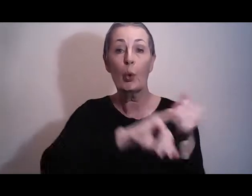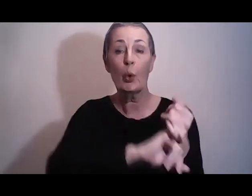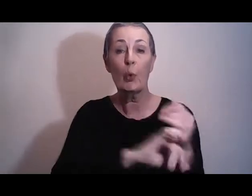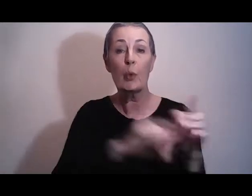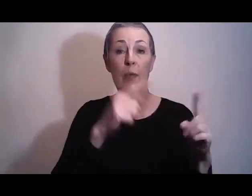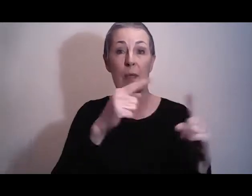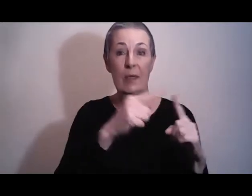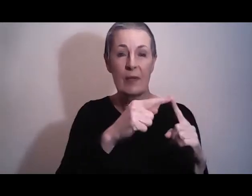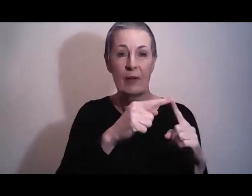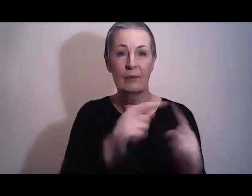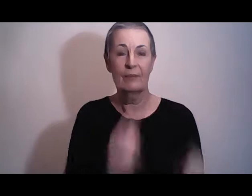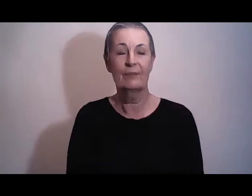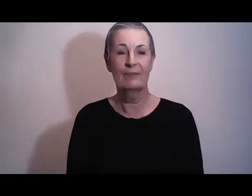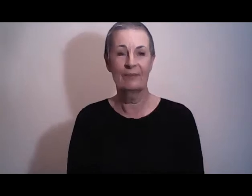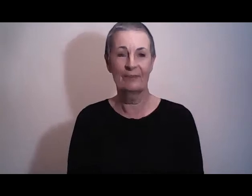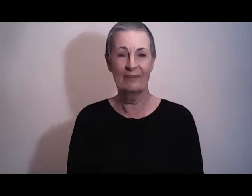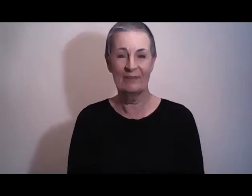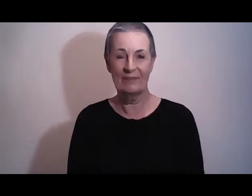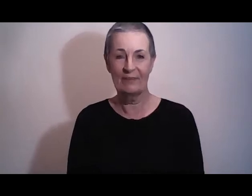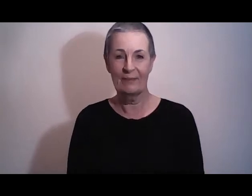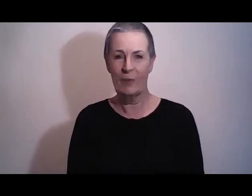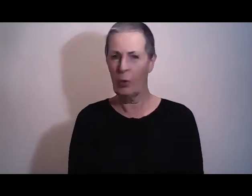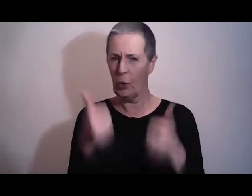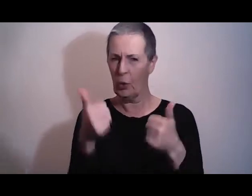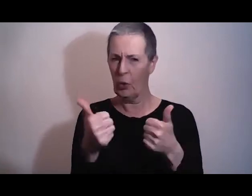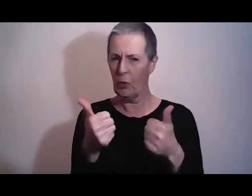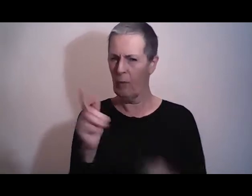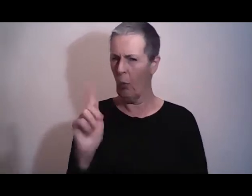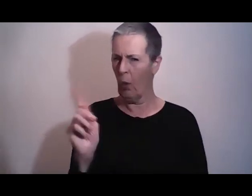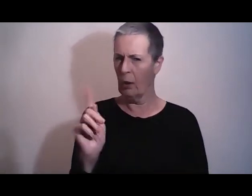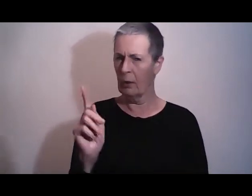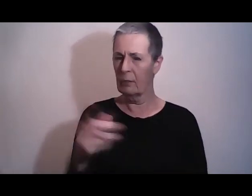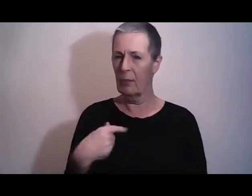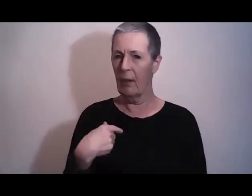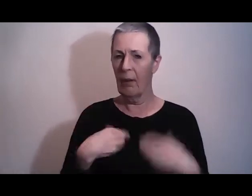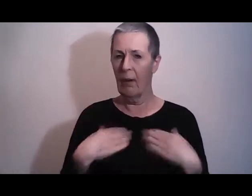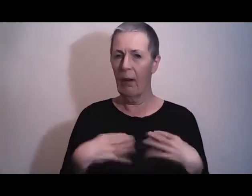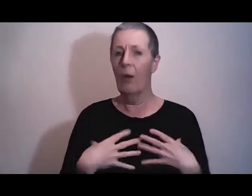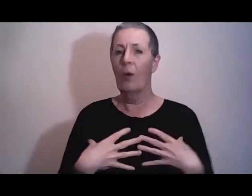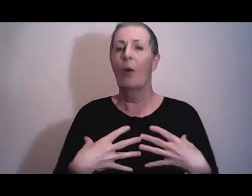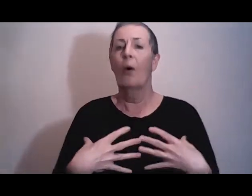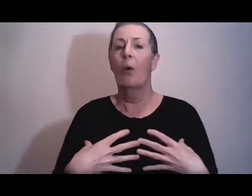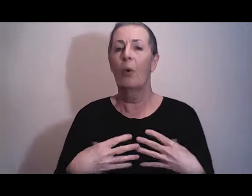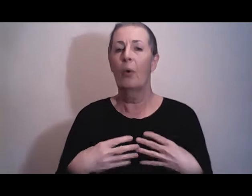And the flying wild goose is good for your lungs, your heart,